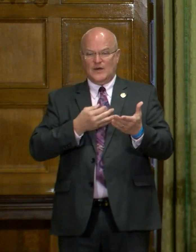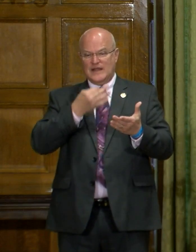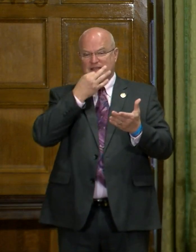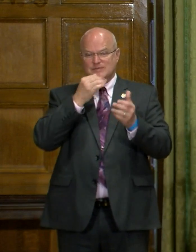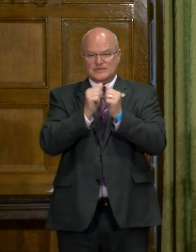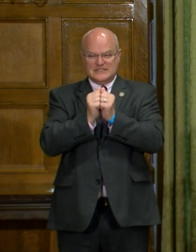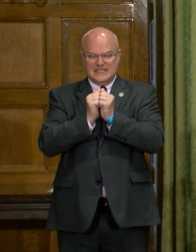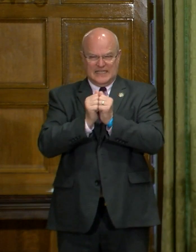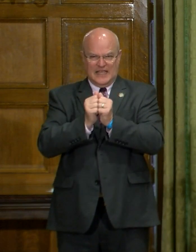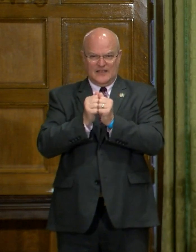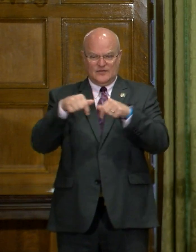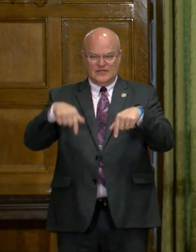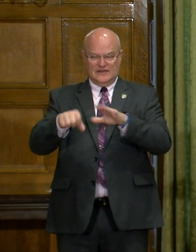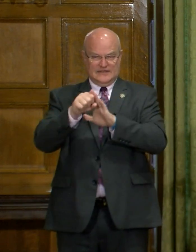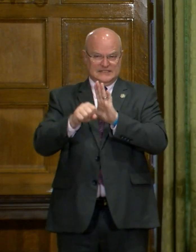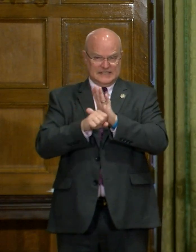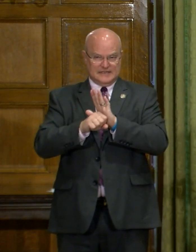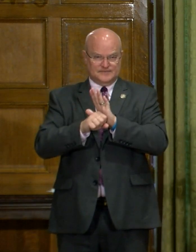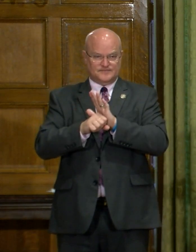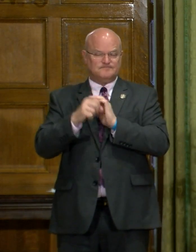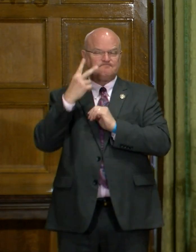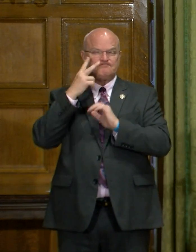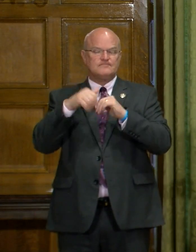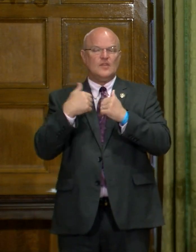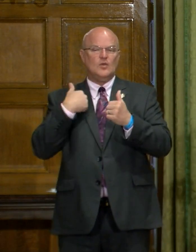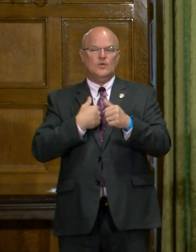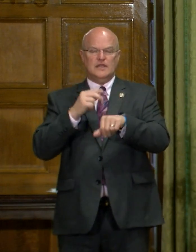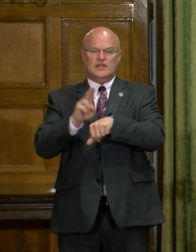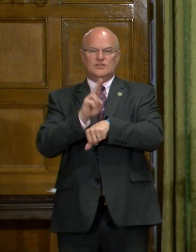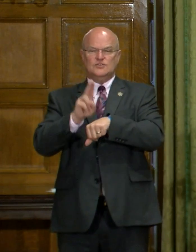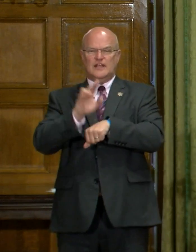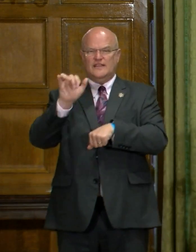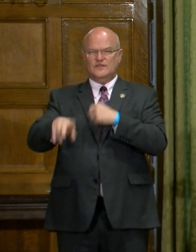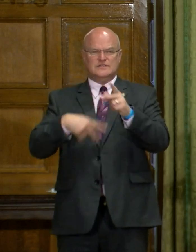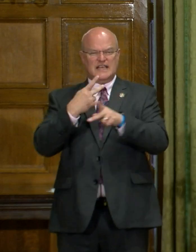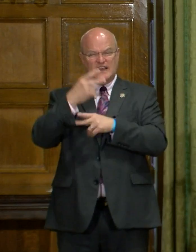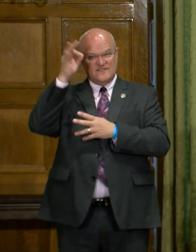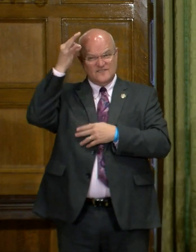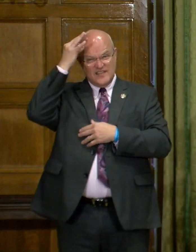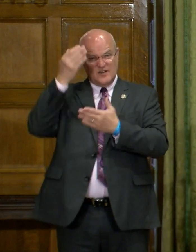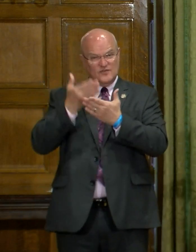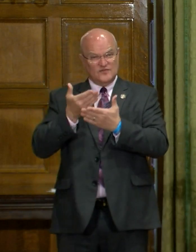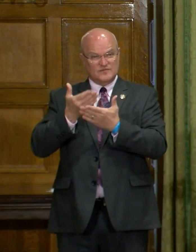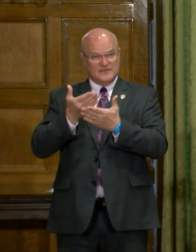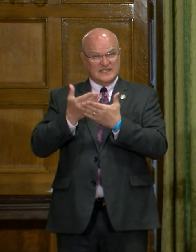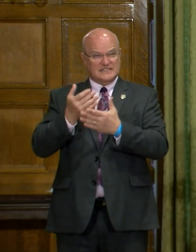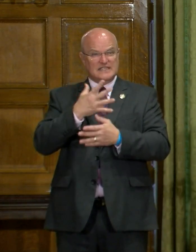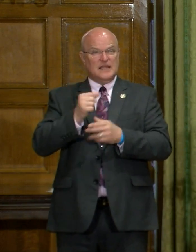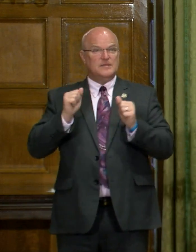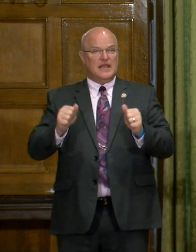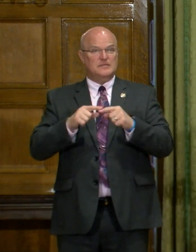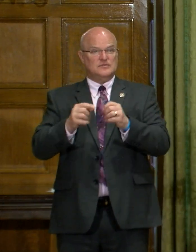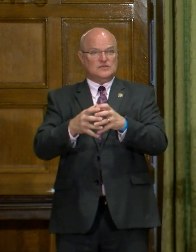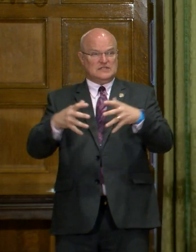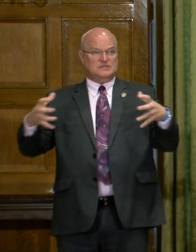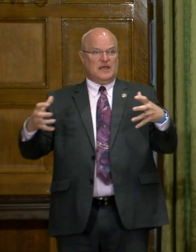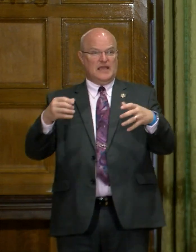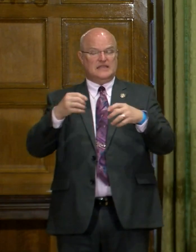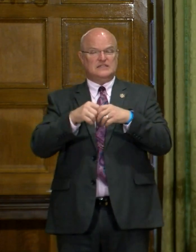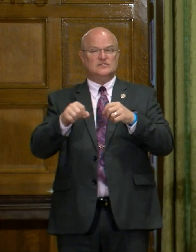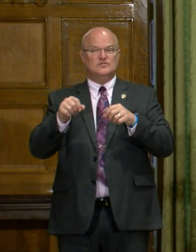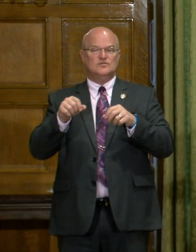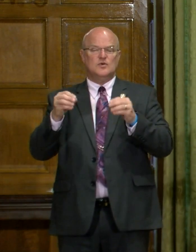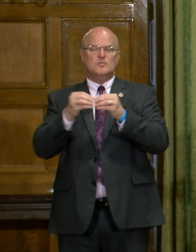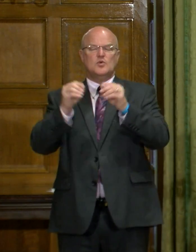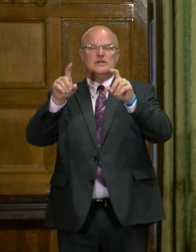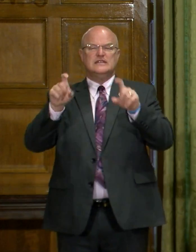experts together here in the state to see how we can utilize those kind of federal resources and to be able to expand into